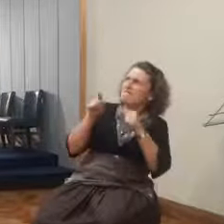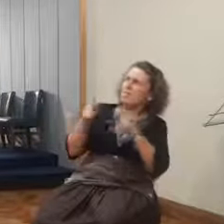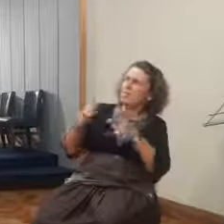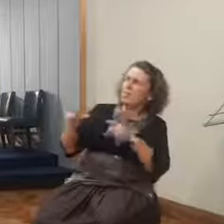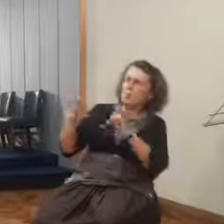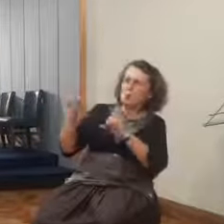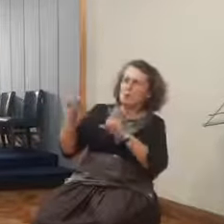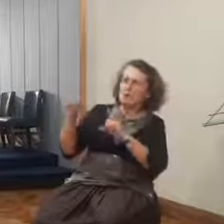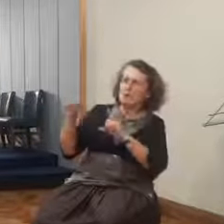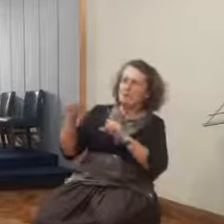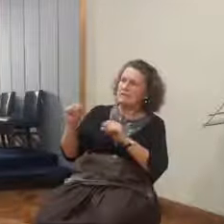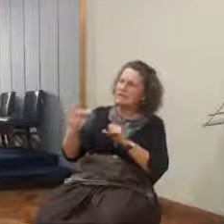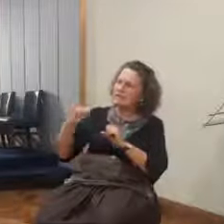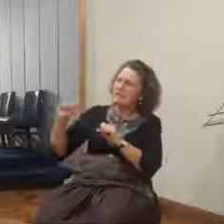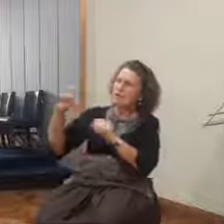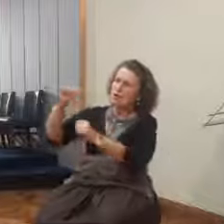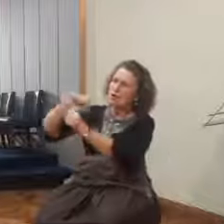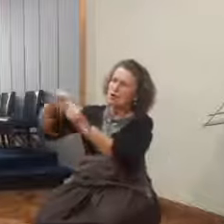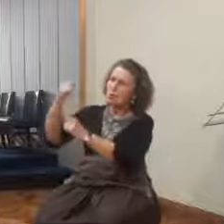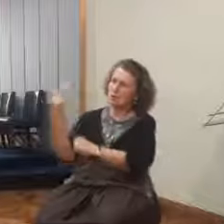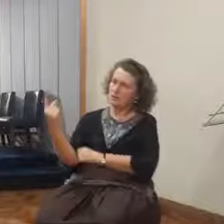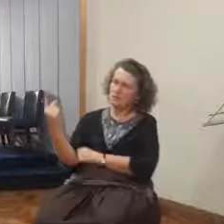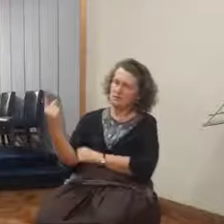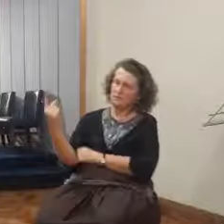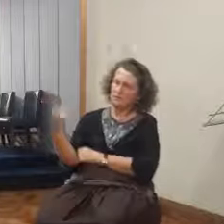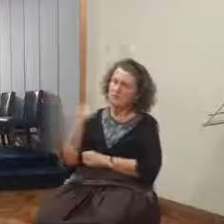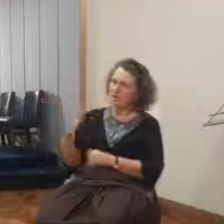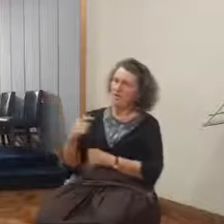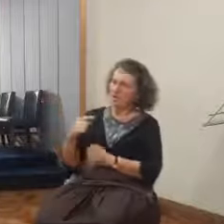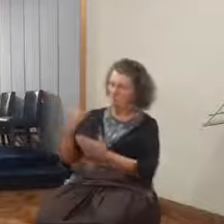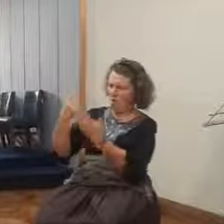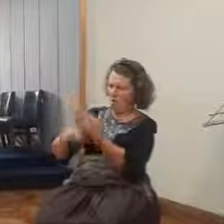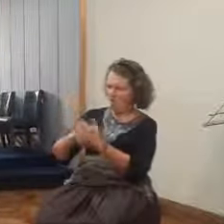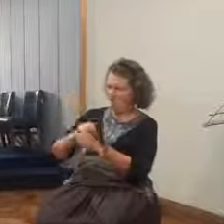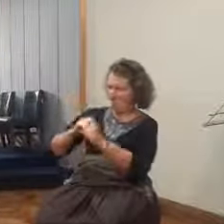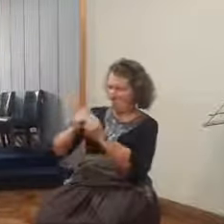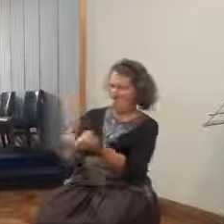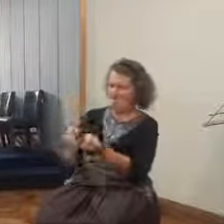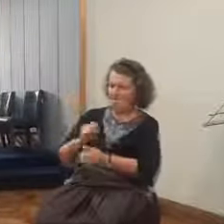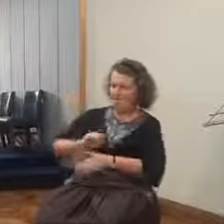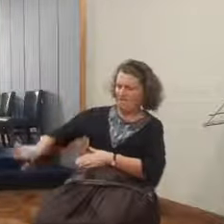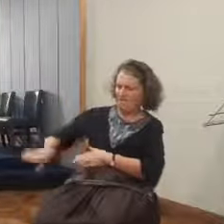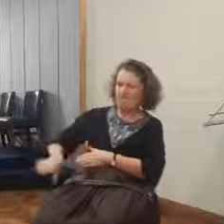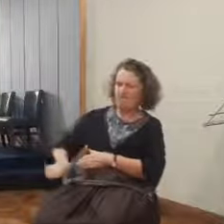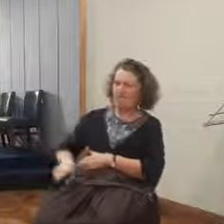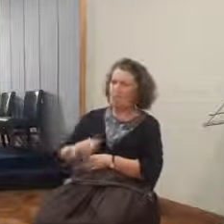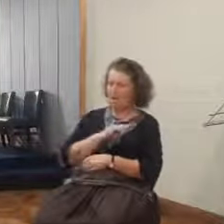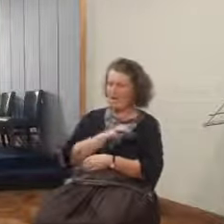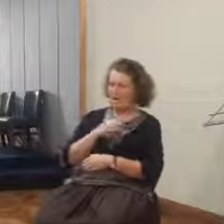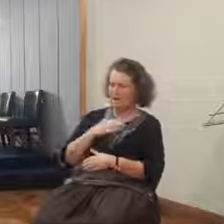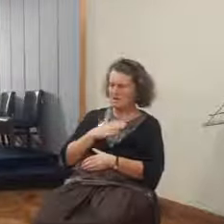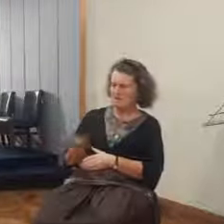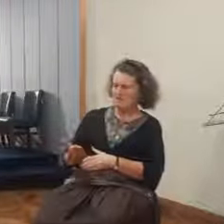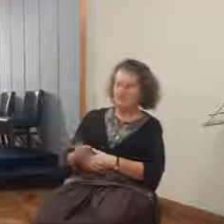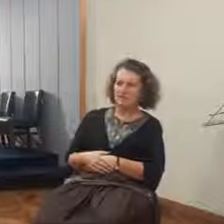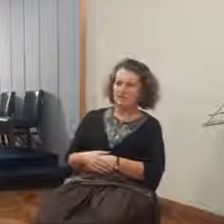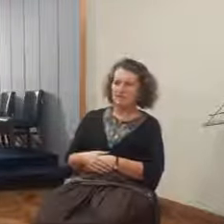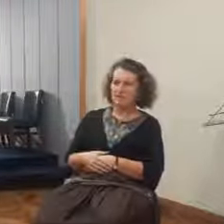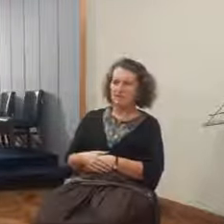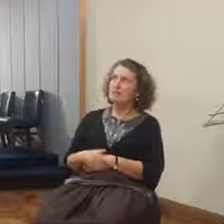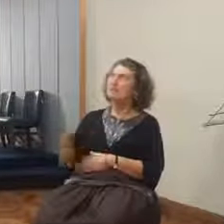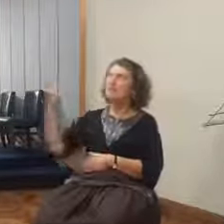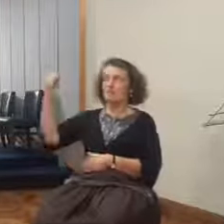and against his anointed, saying, let us break their bands asunder and cast away their cords from us. He who